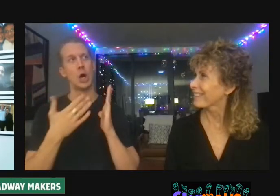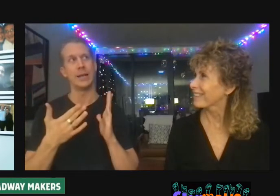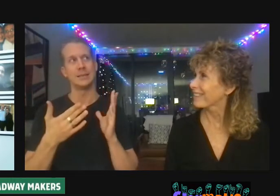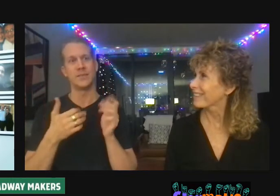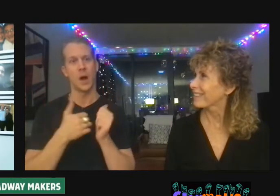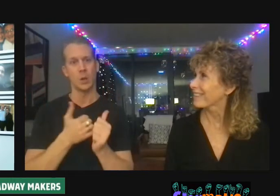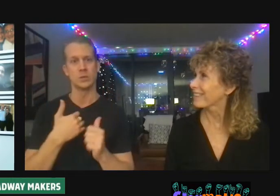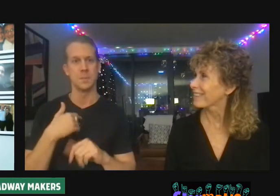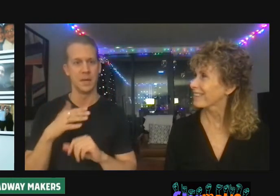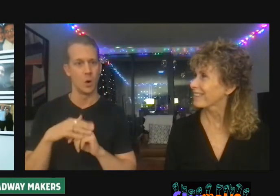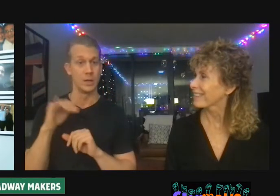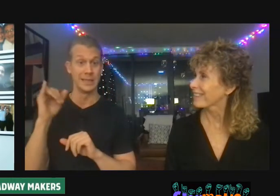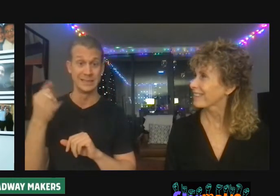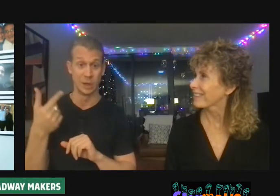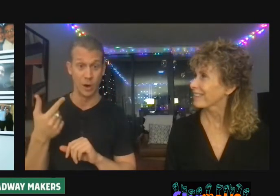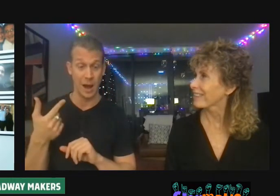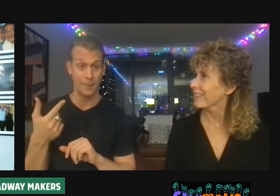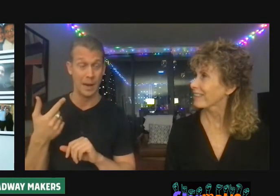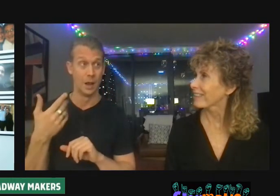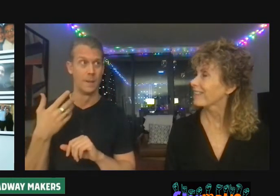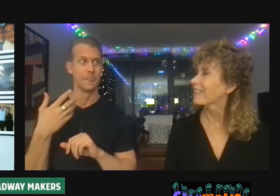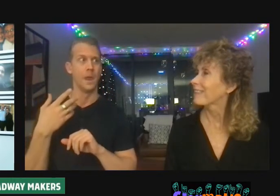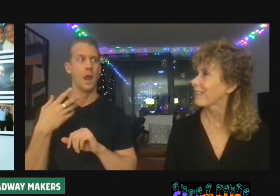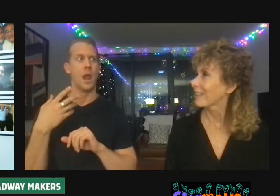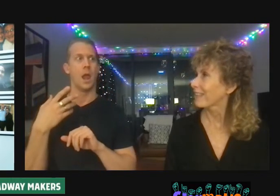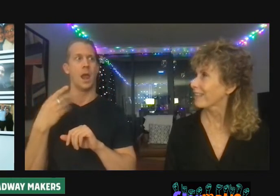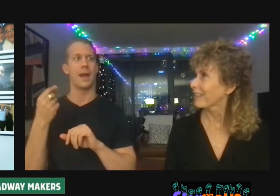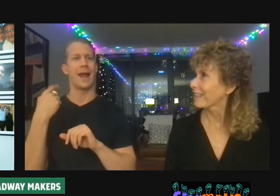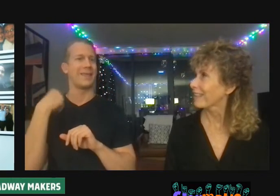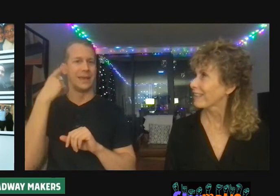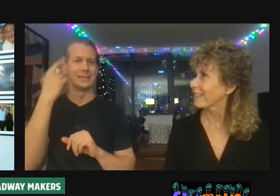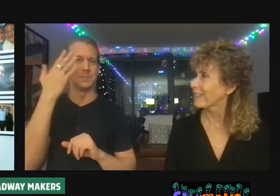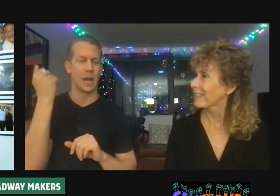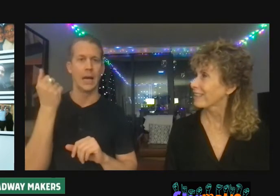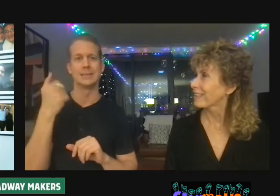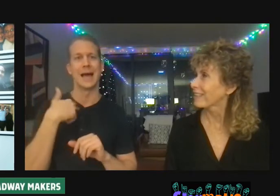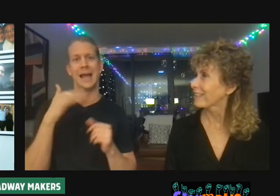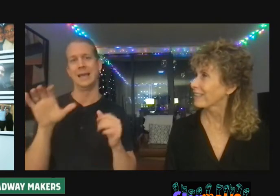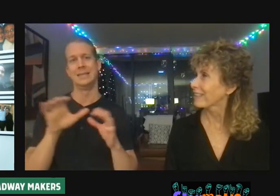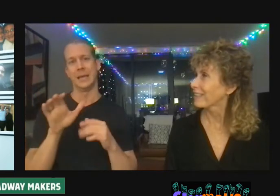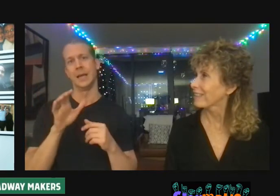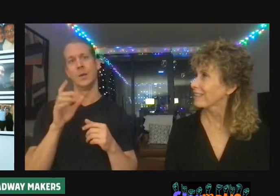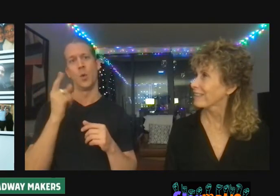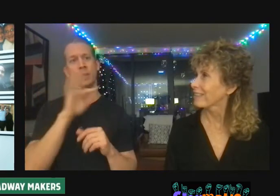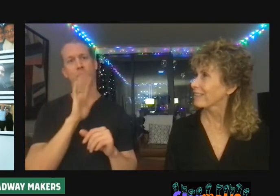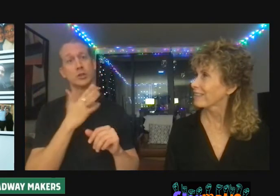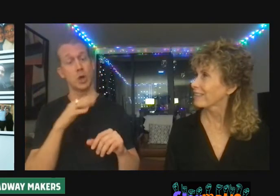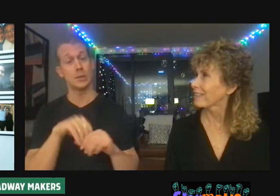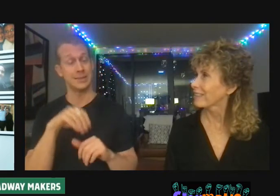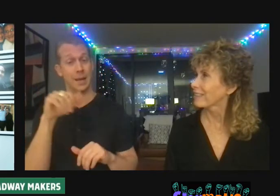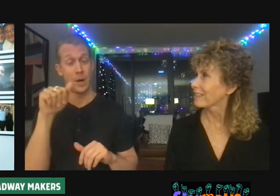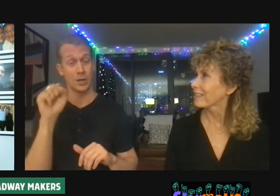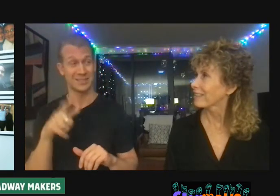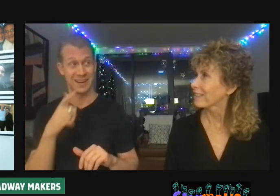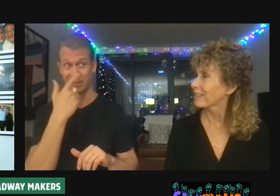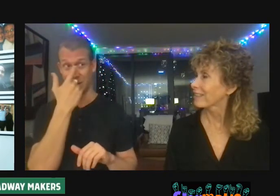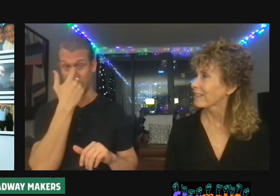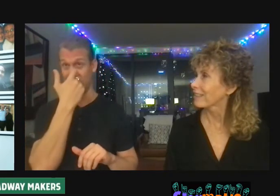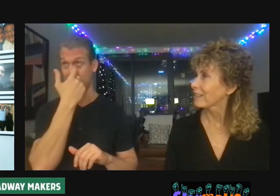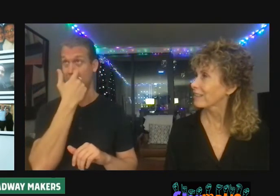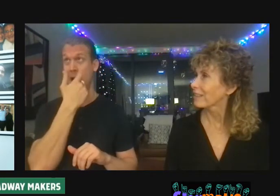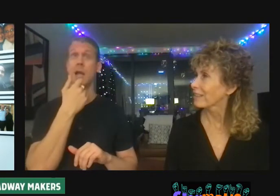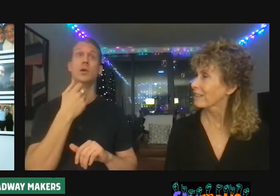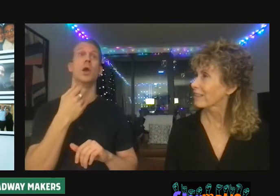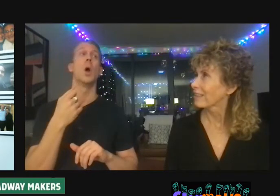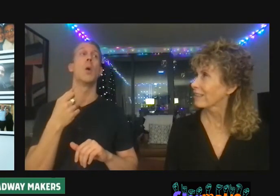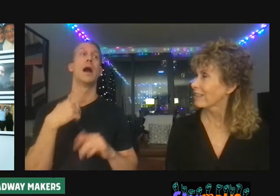this artist follows me on Instagram. And I think it's because I did one of her songs in American Sign